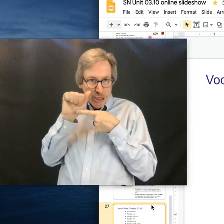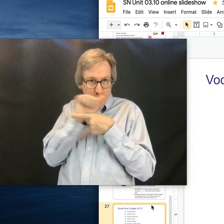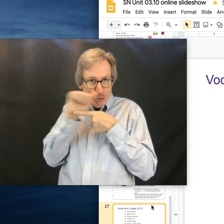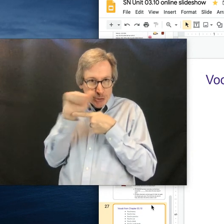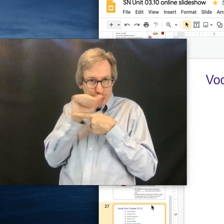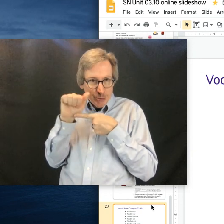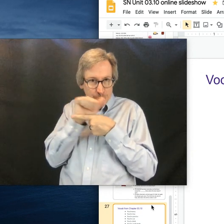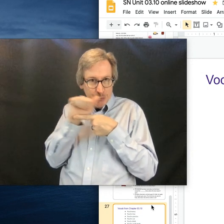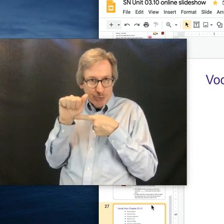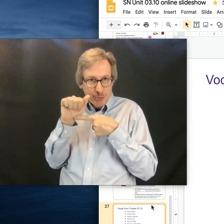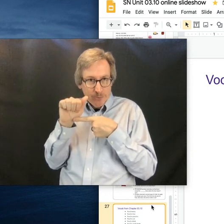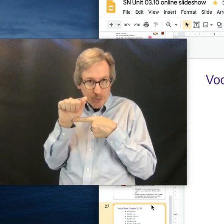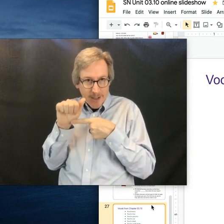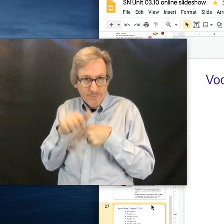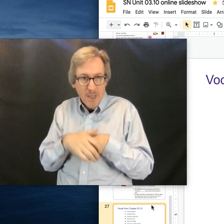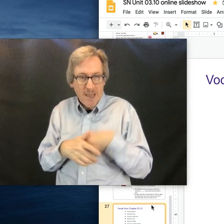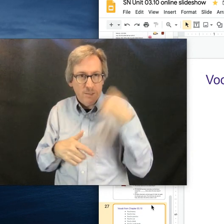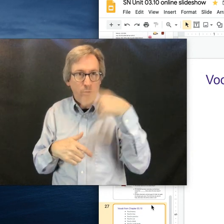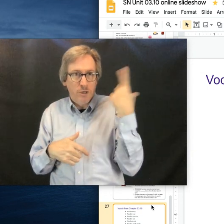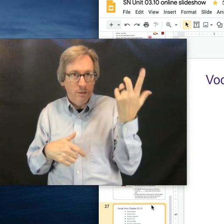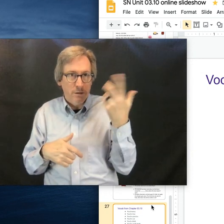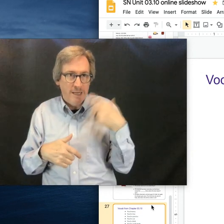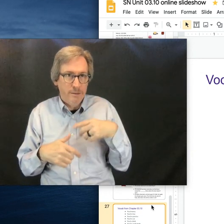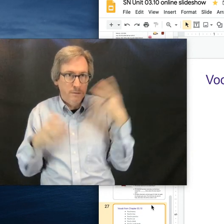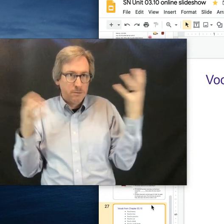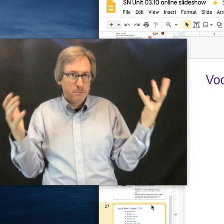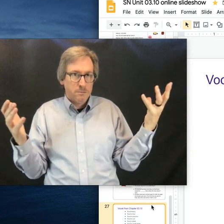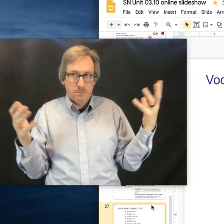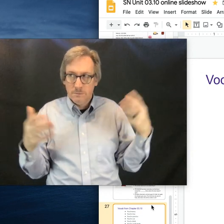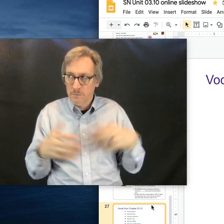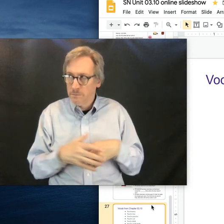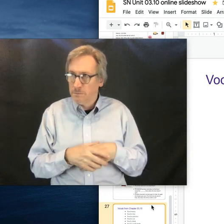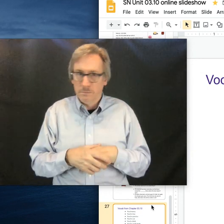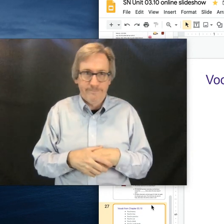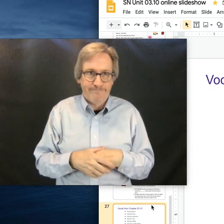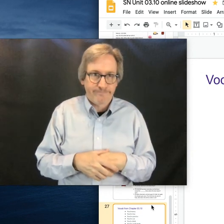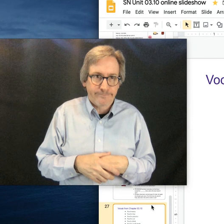A. Okay? And don't look like